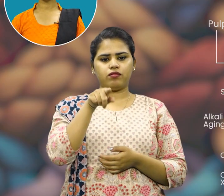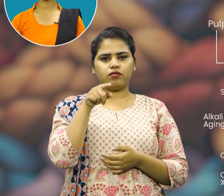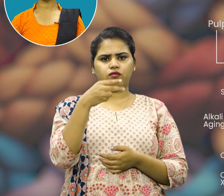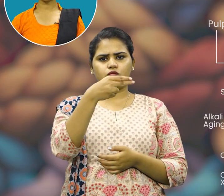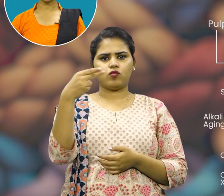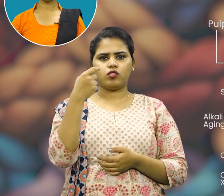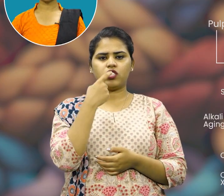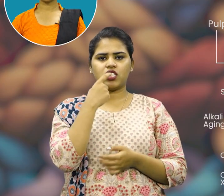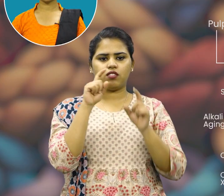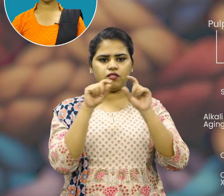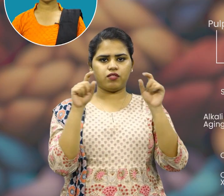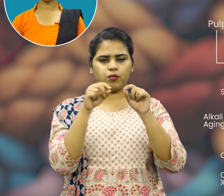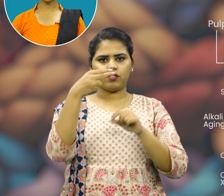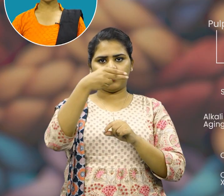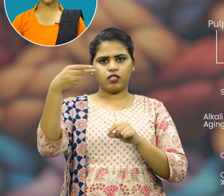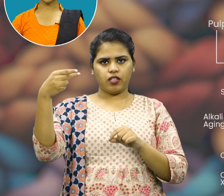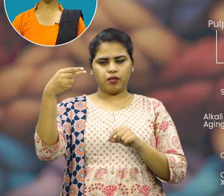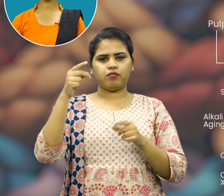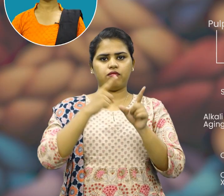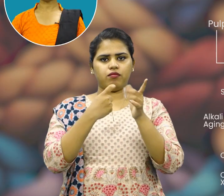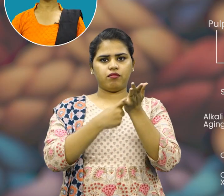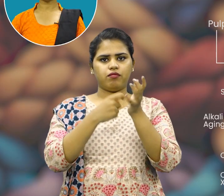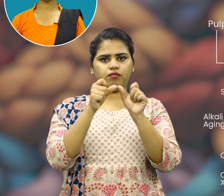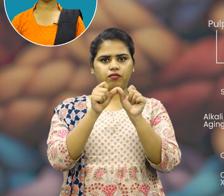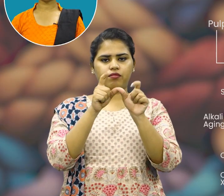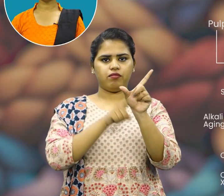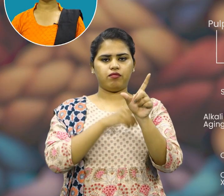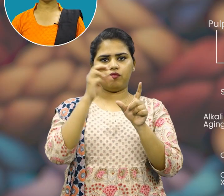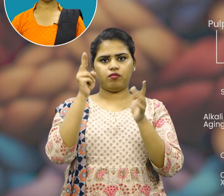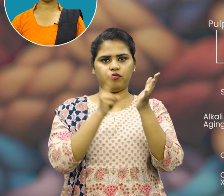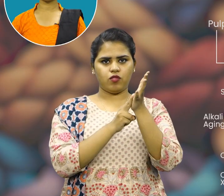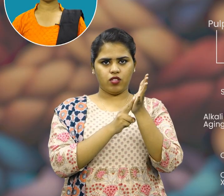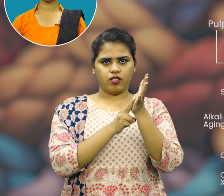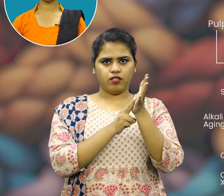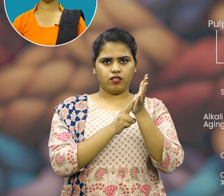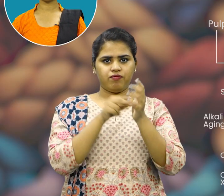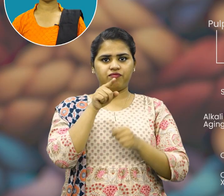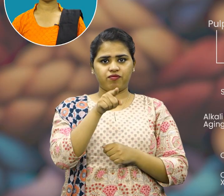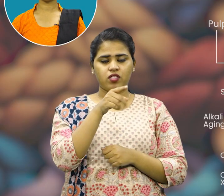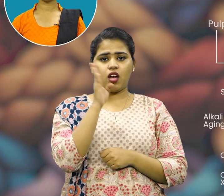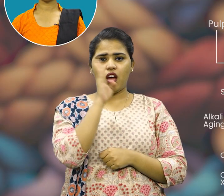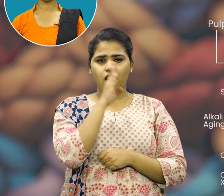called rayon, which is an artificial silk.